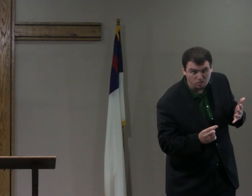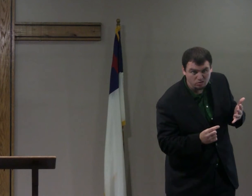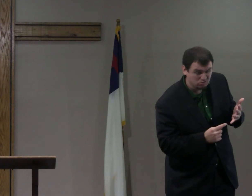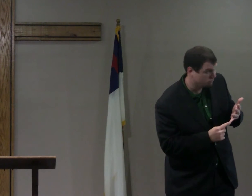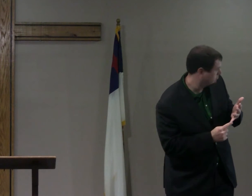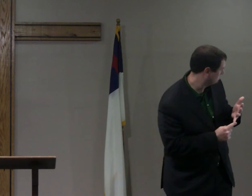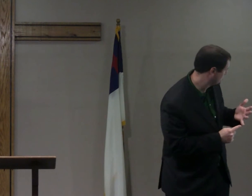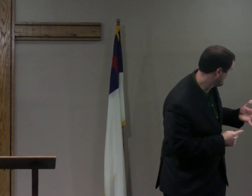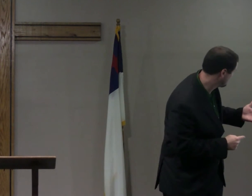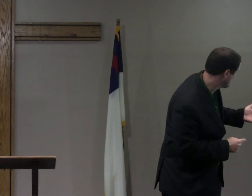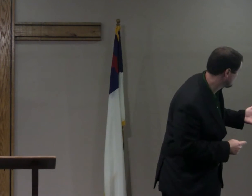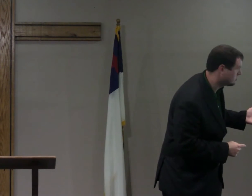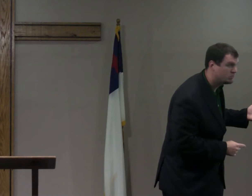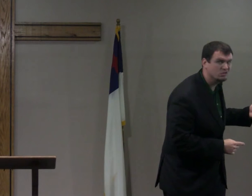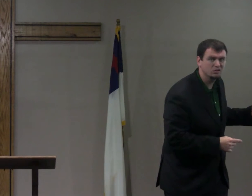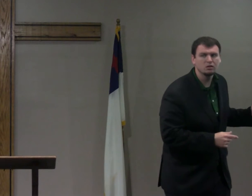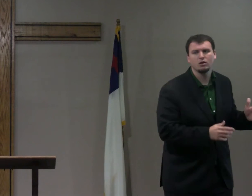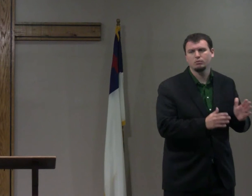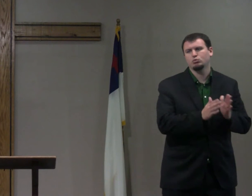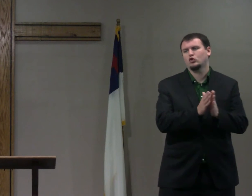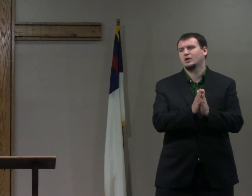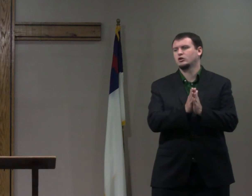I would like to add a fifth goal.